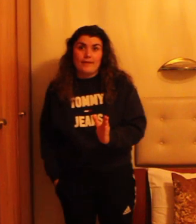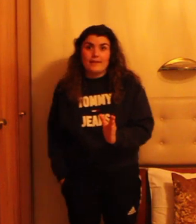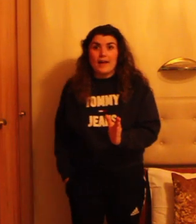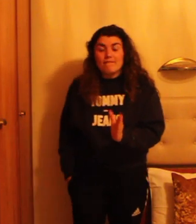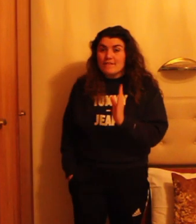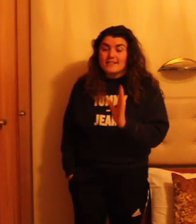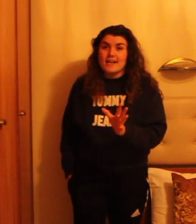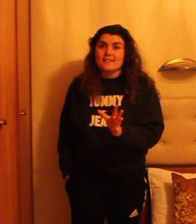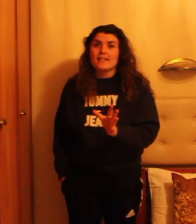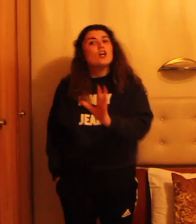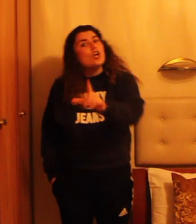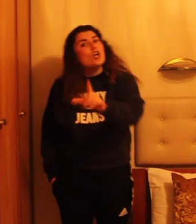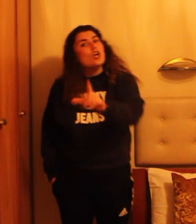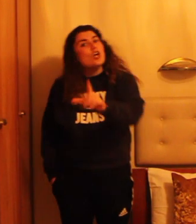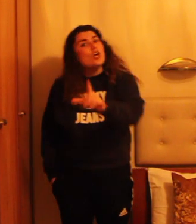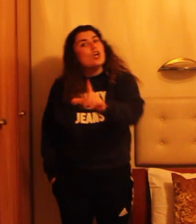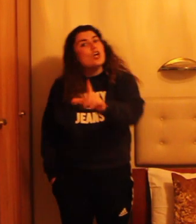Okay, fantastic.